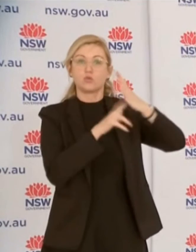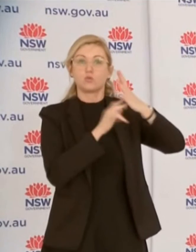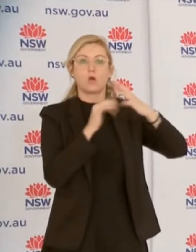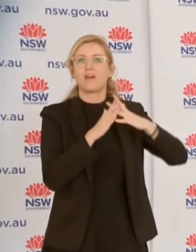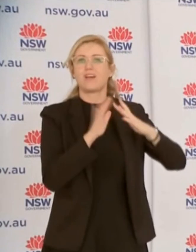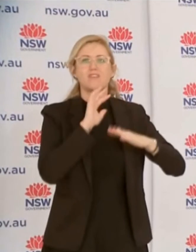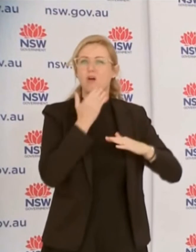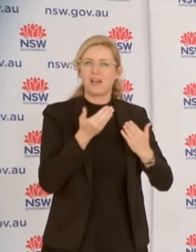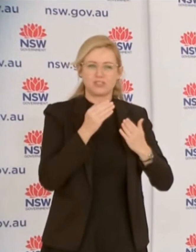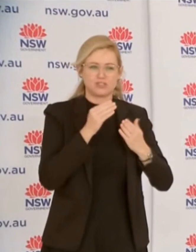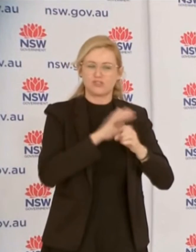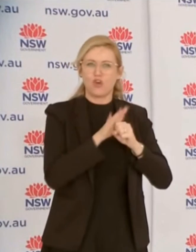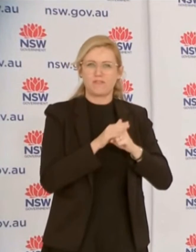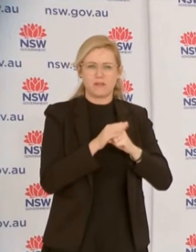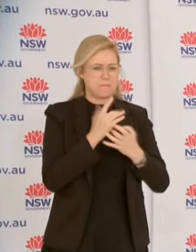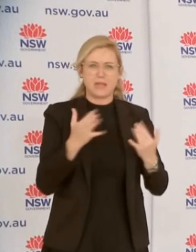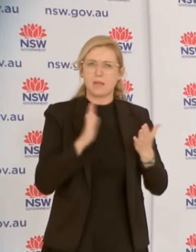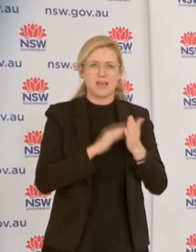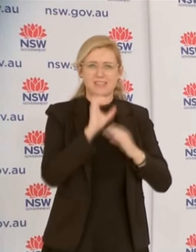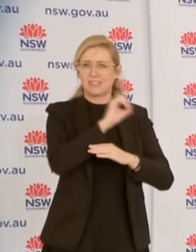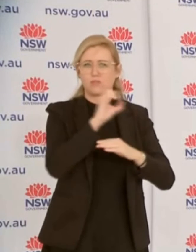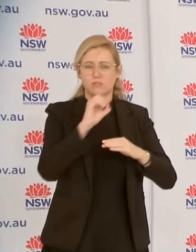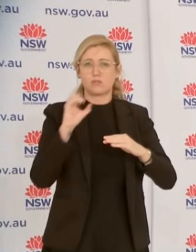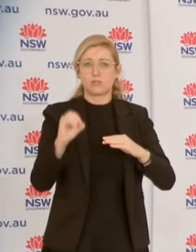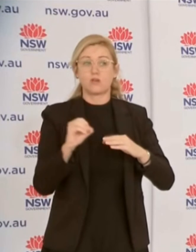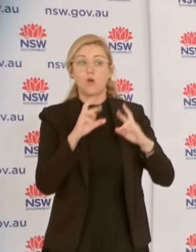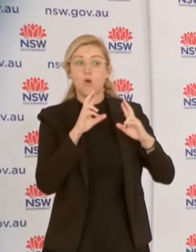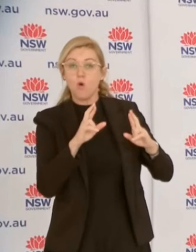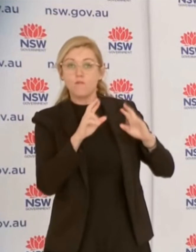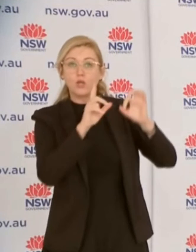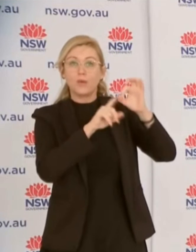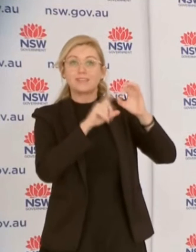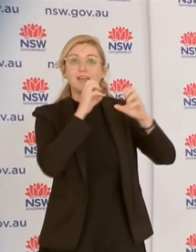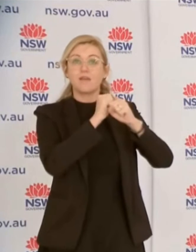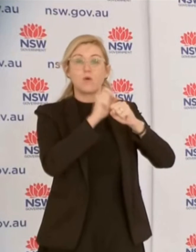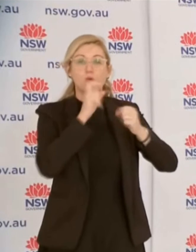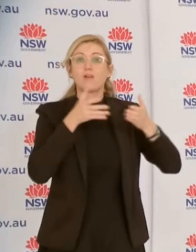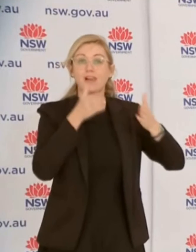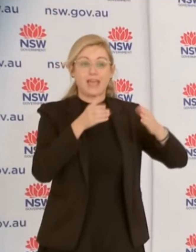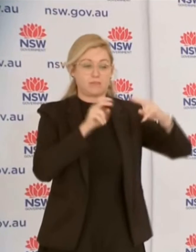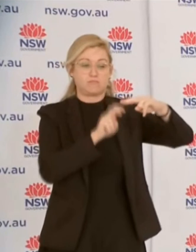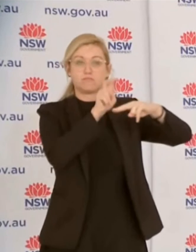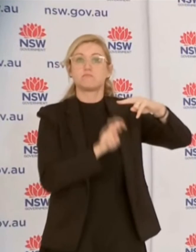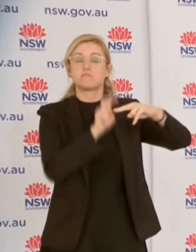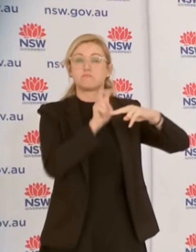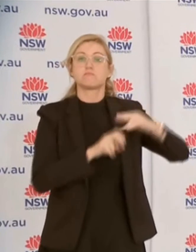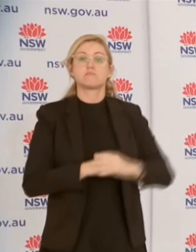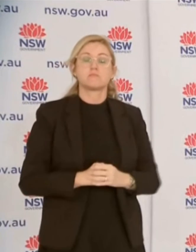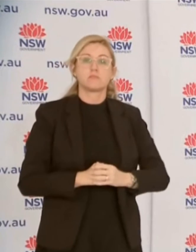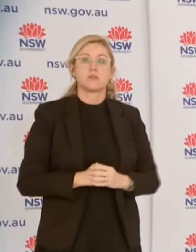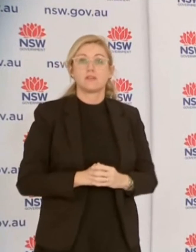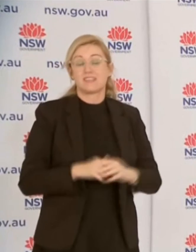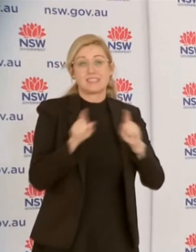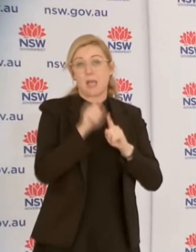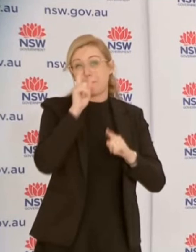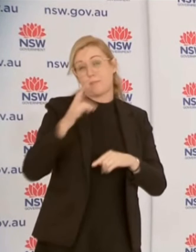border communities do live as one, and any consideration the Queensland Government can give to allowing, and I understand southeast Queenslanders are just as